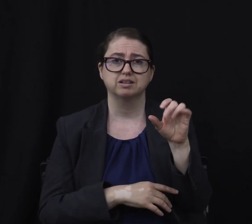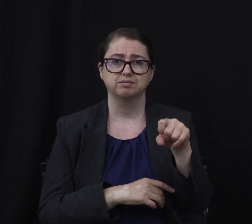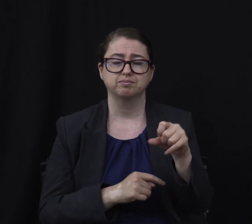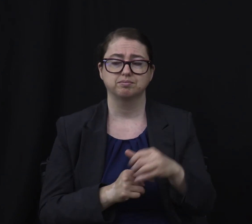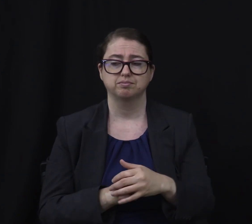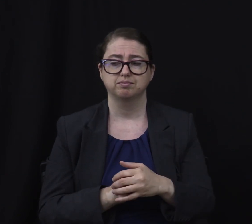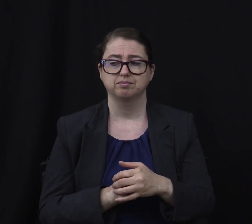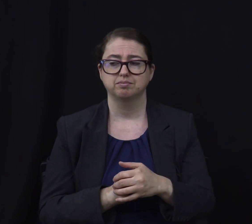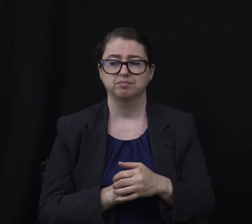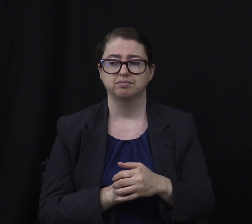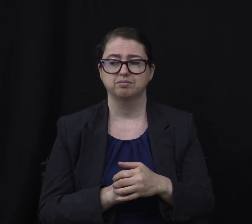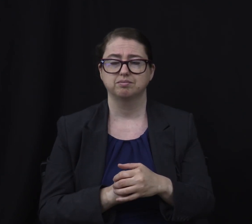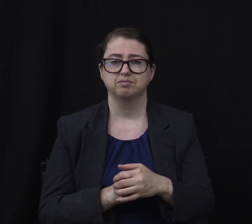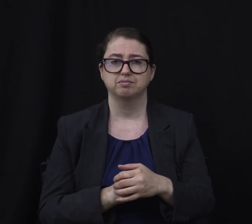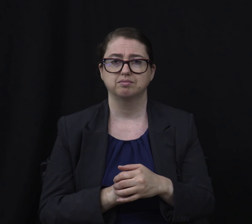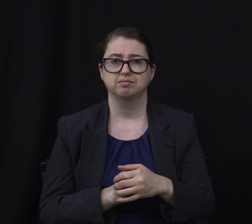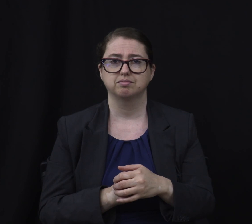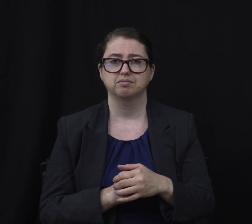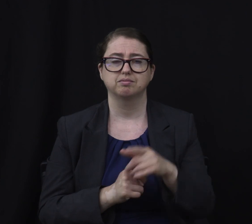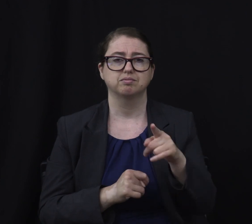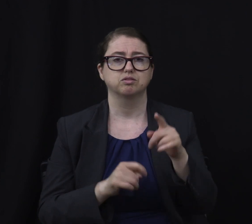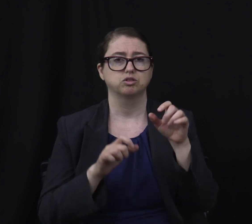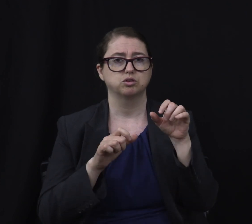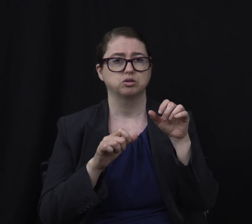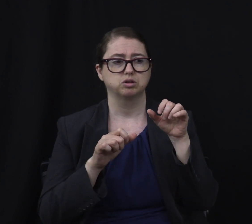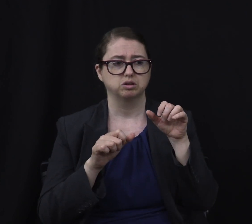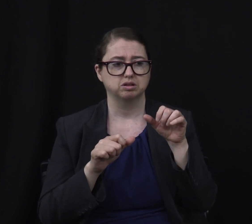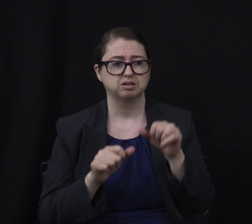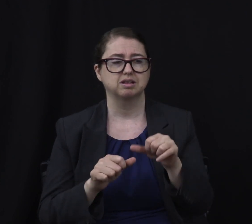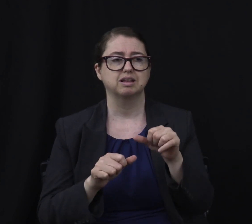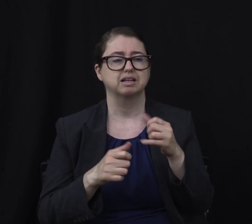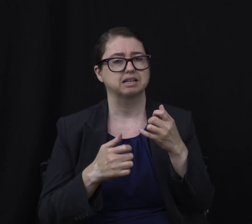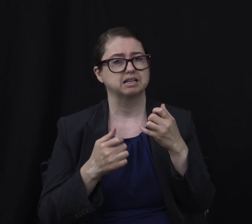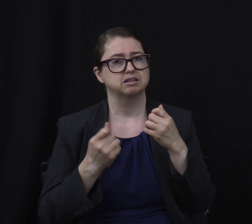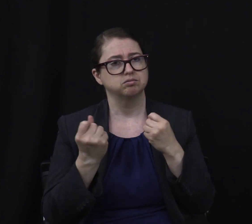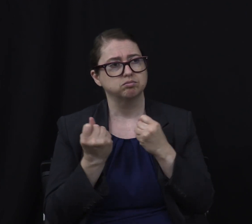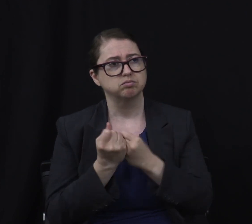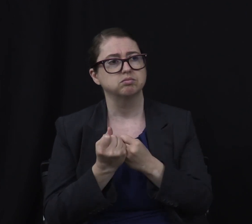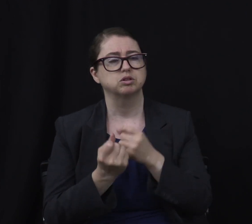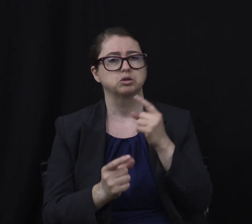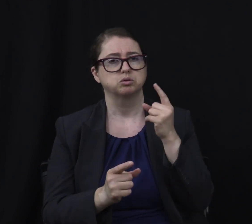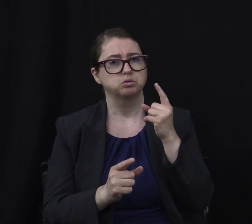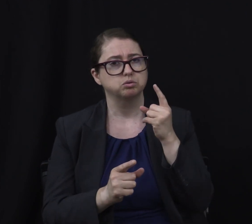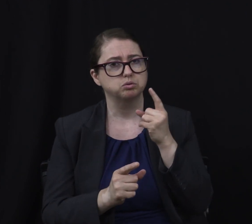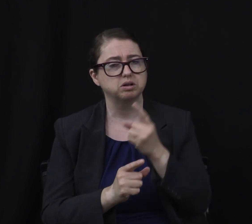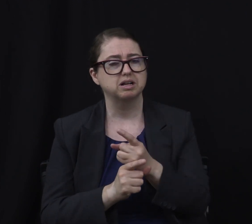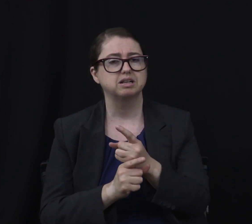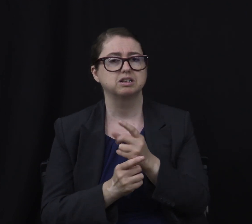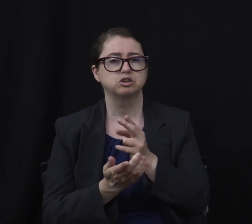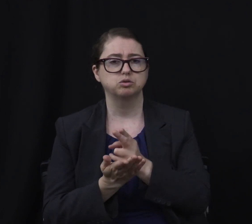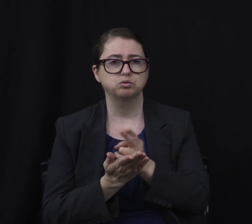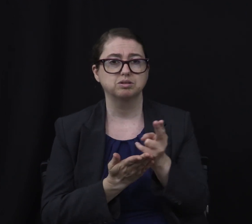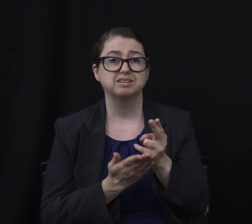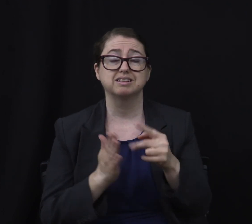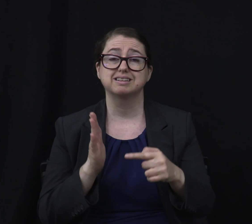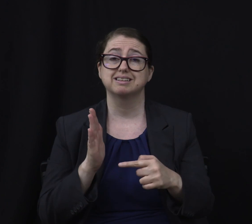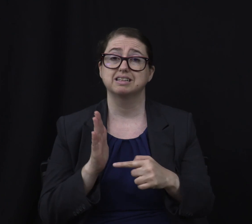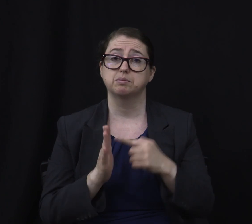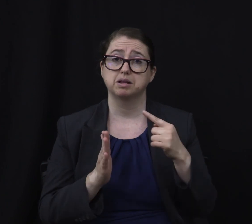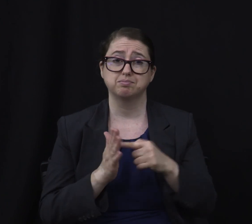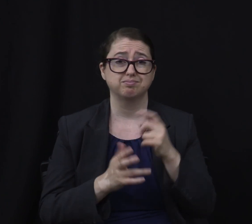Stand for the principles of truth and of righteousness, even if it means standing in the most difficult of places.